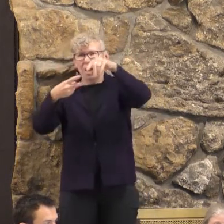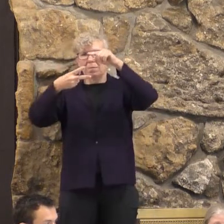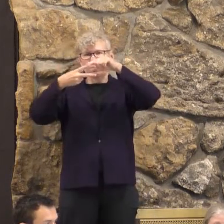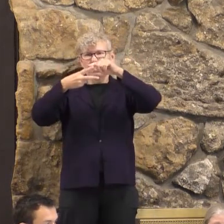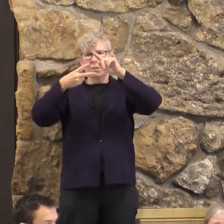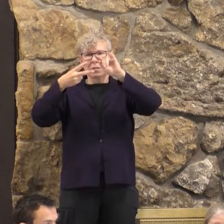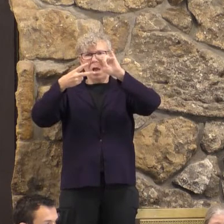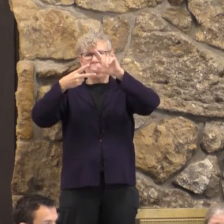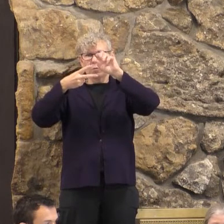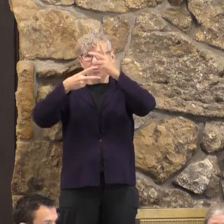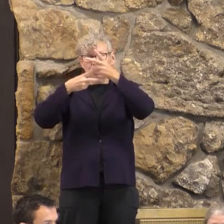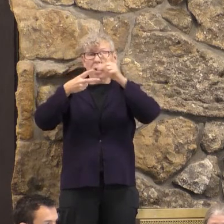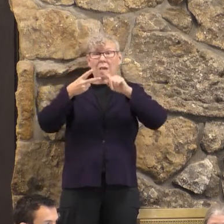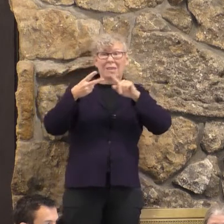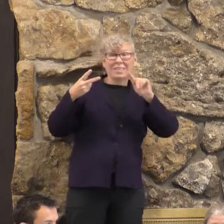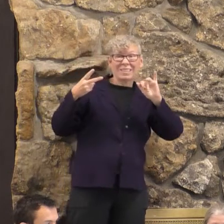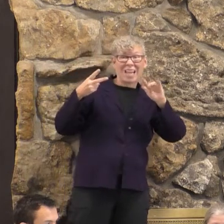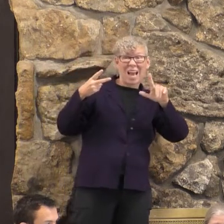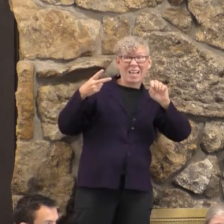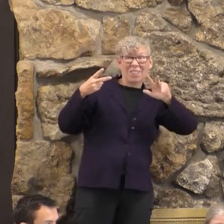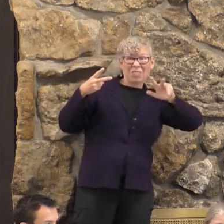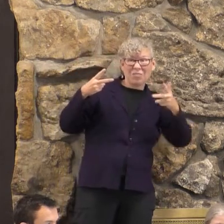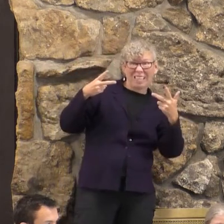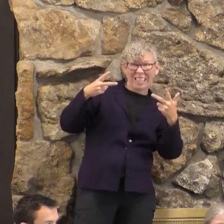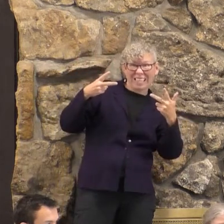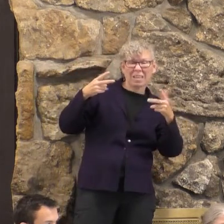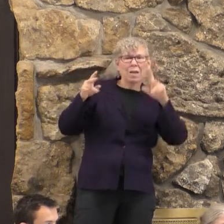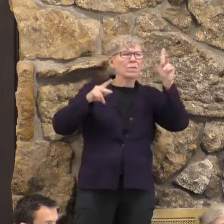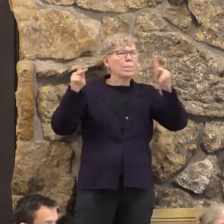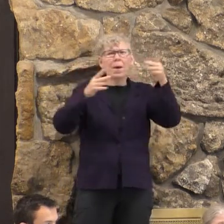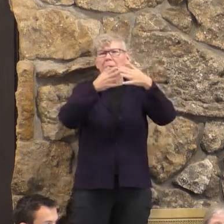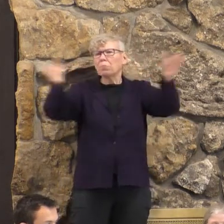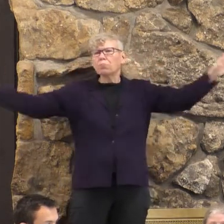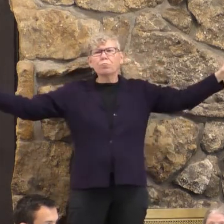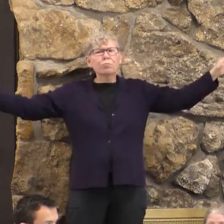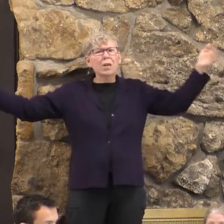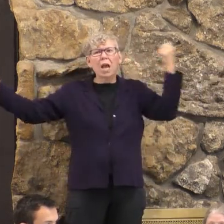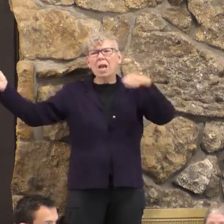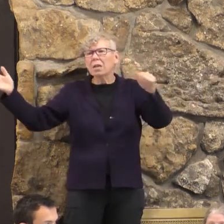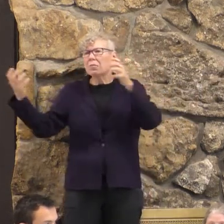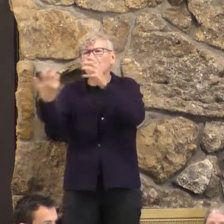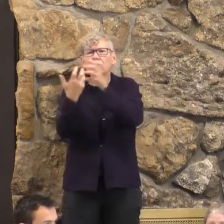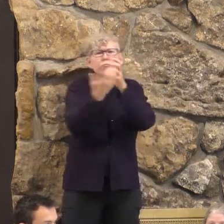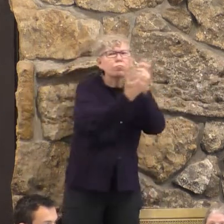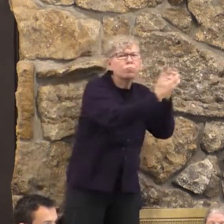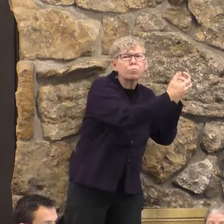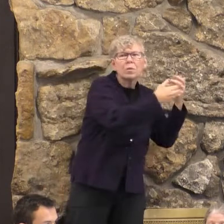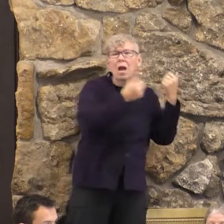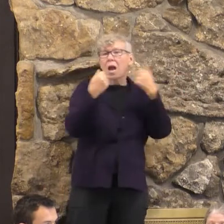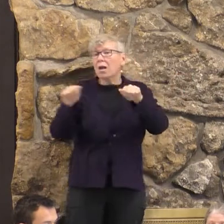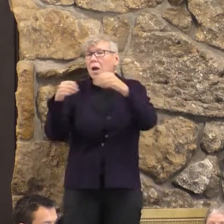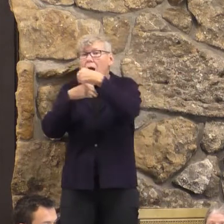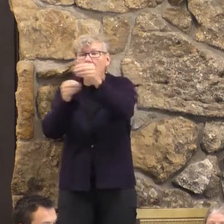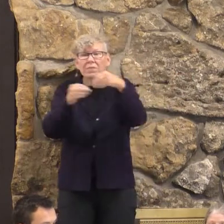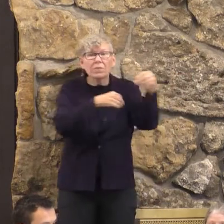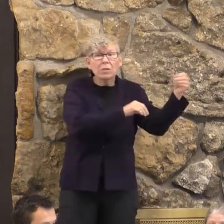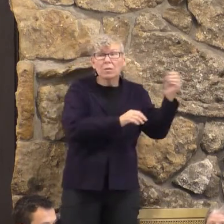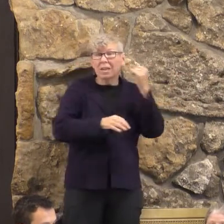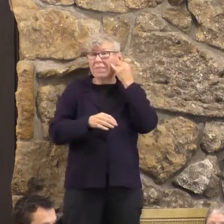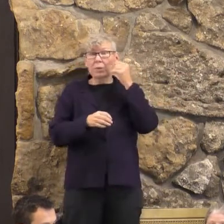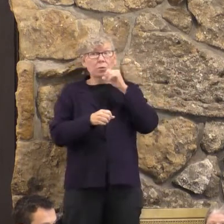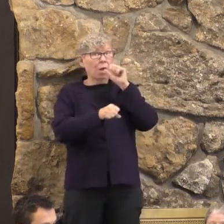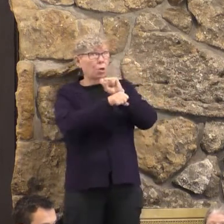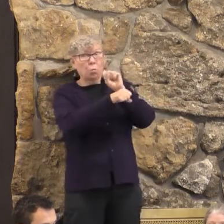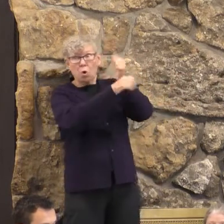public accommodation. So that would be essentially any other doctor's office that is not associated with a county or state